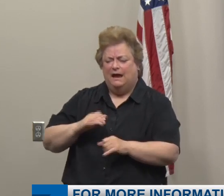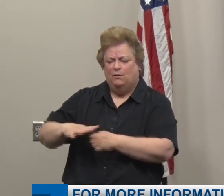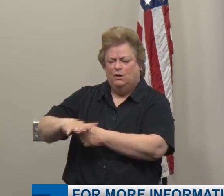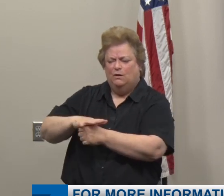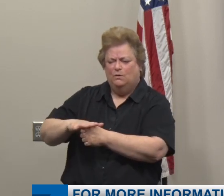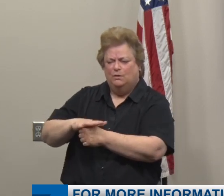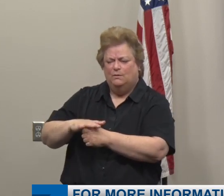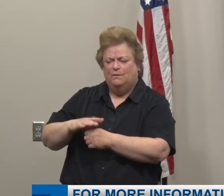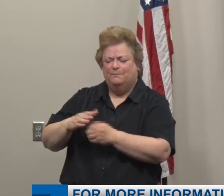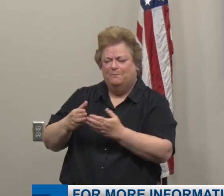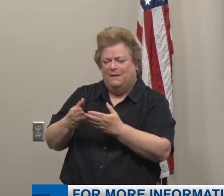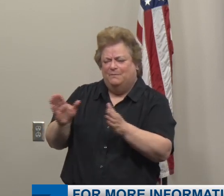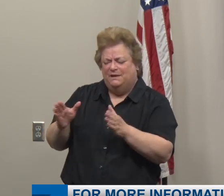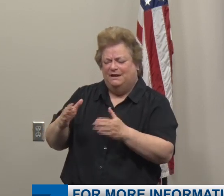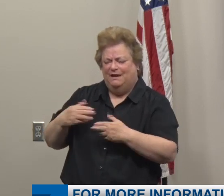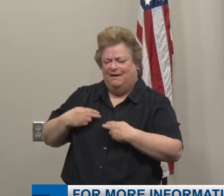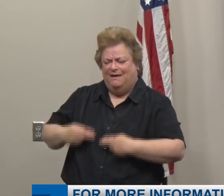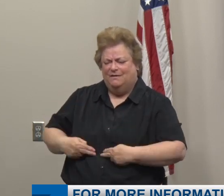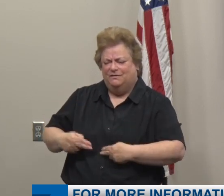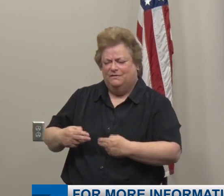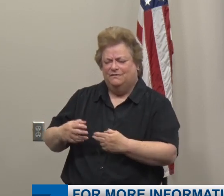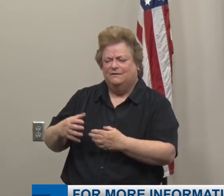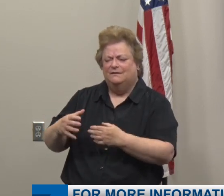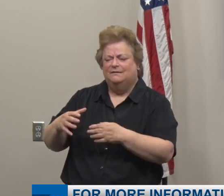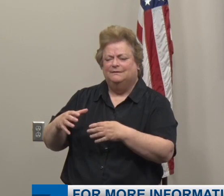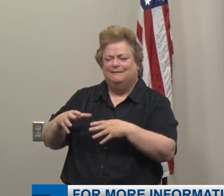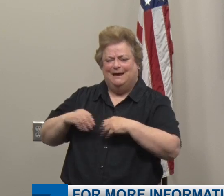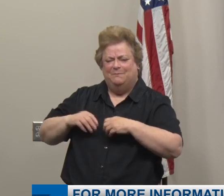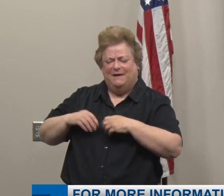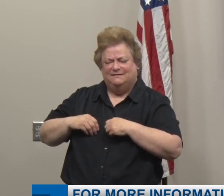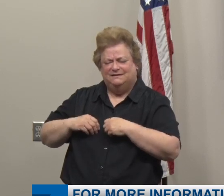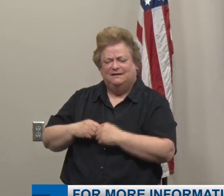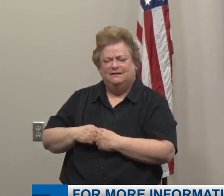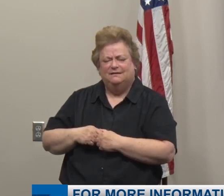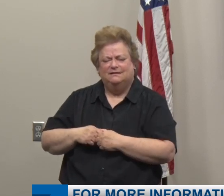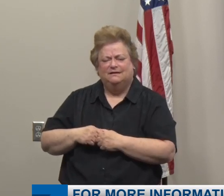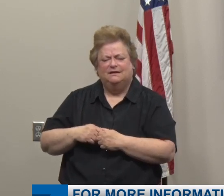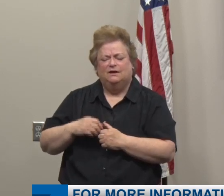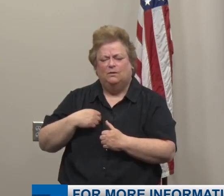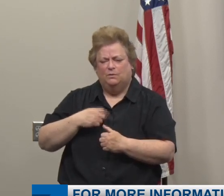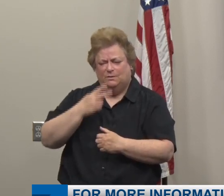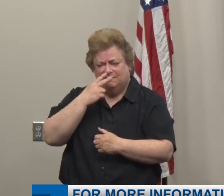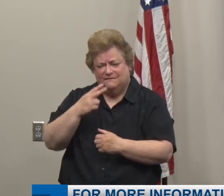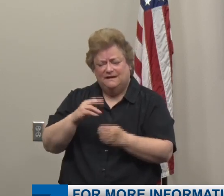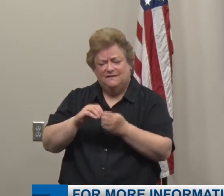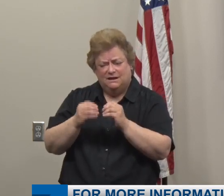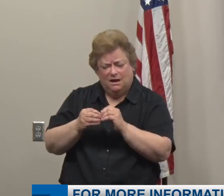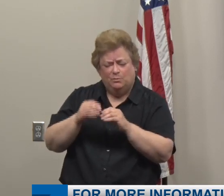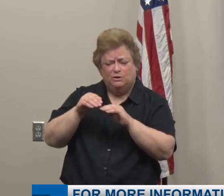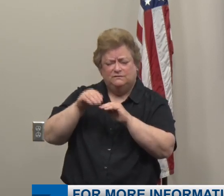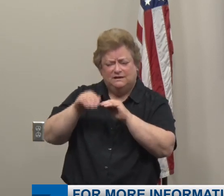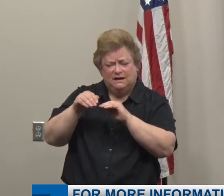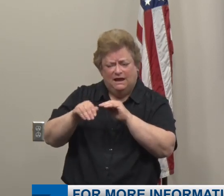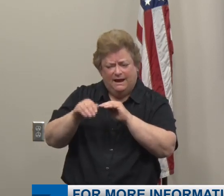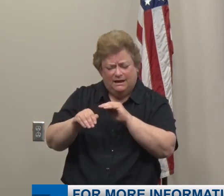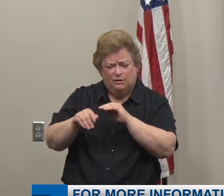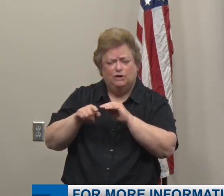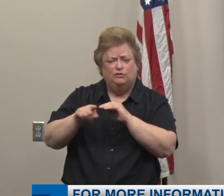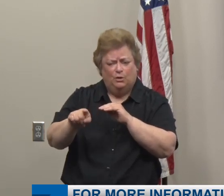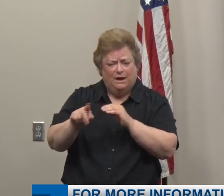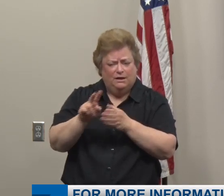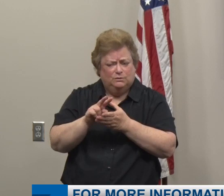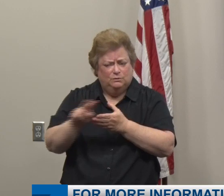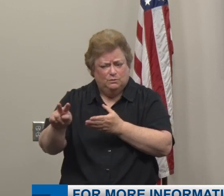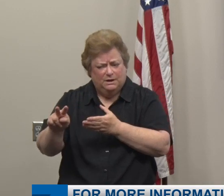which what this means is that they need to see a declining number of daily cases over at least a two-week period